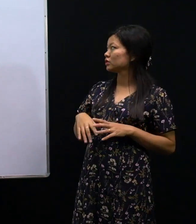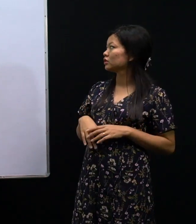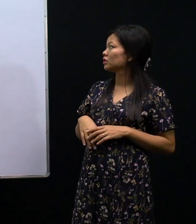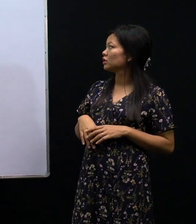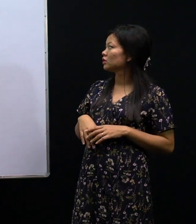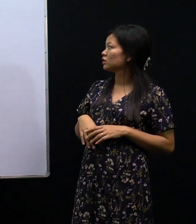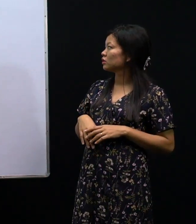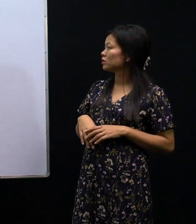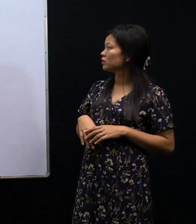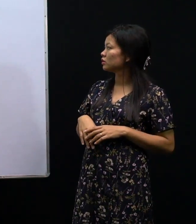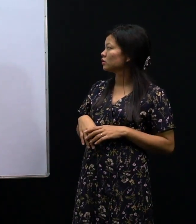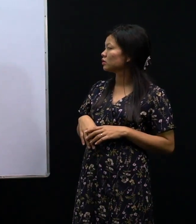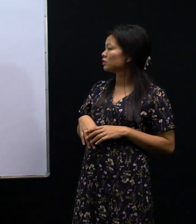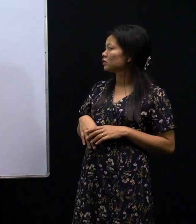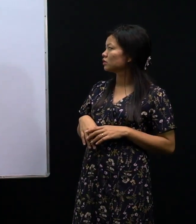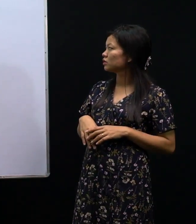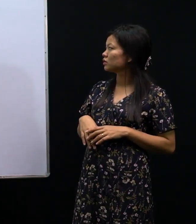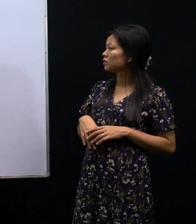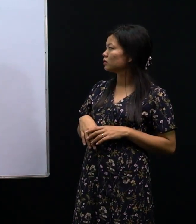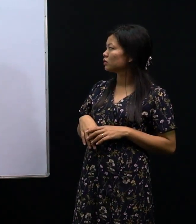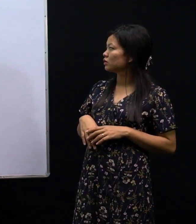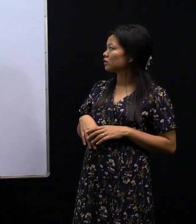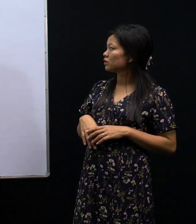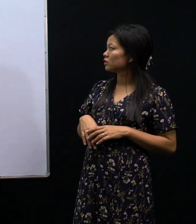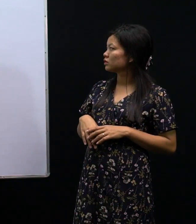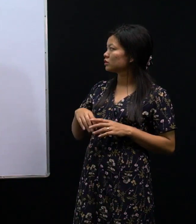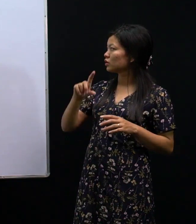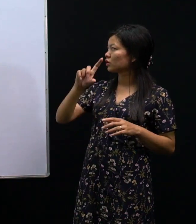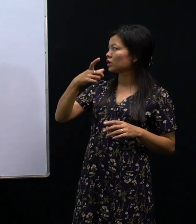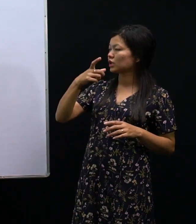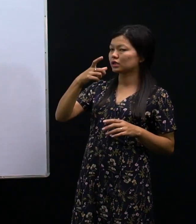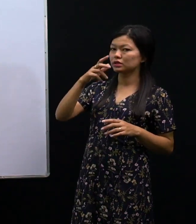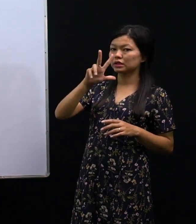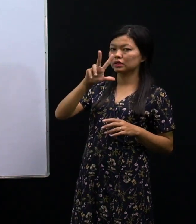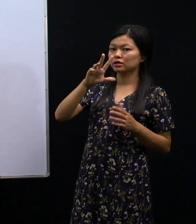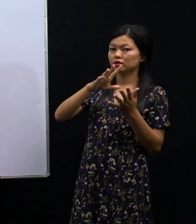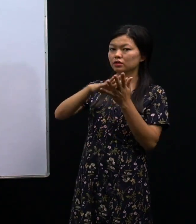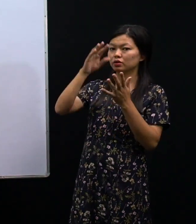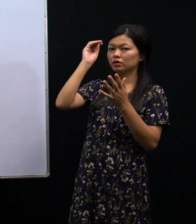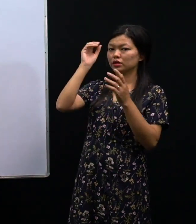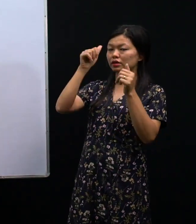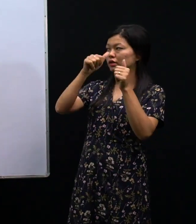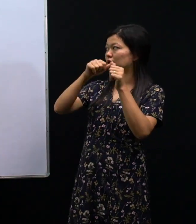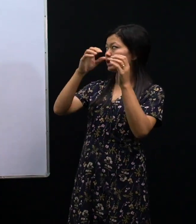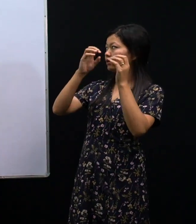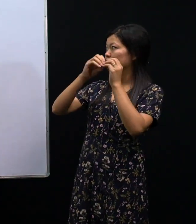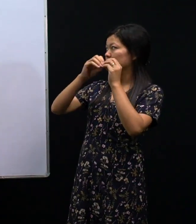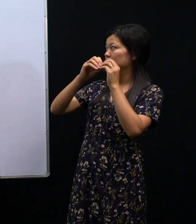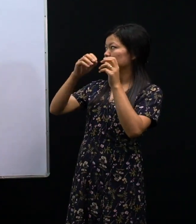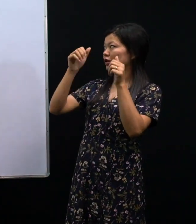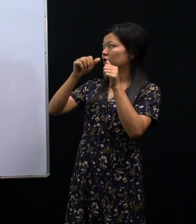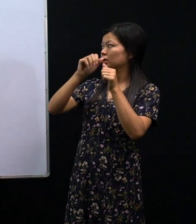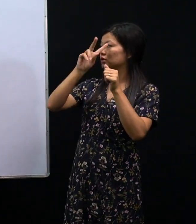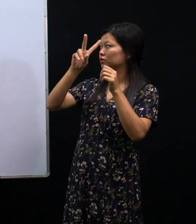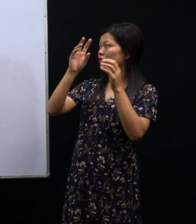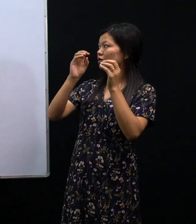no? So both are square. Remember the formula of class 8 you learned. AB whole square. What is form? A square, B square means AB